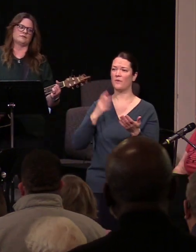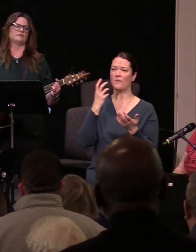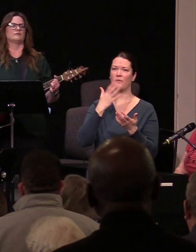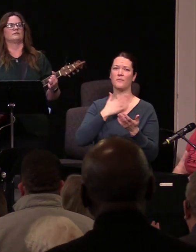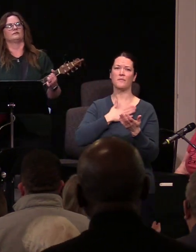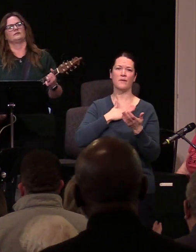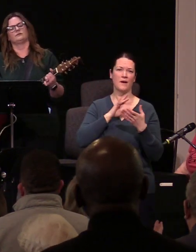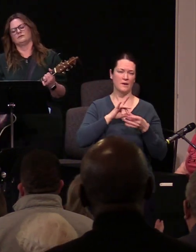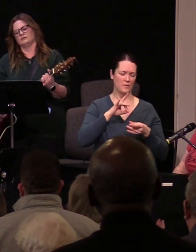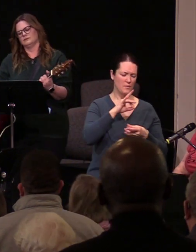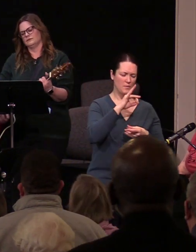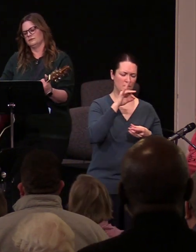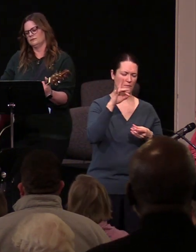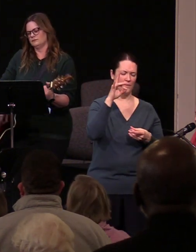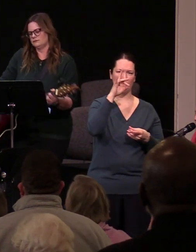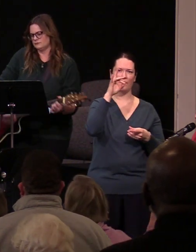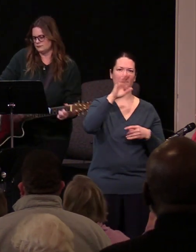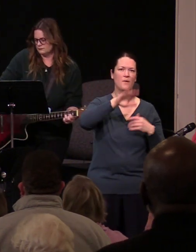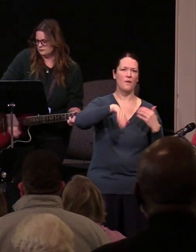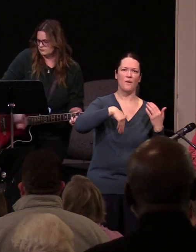Lord, oh my soul.